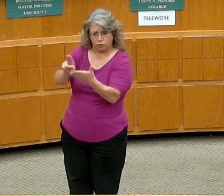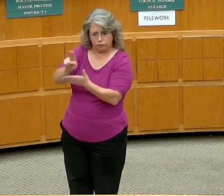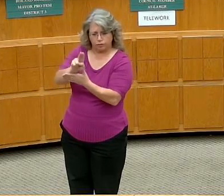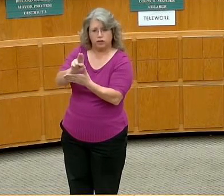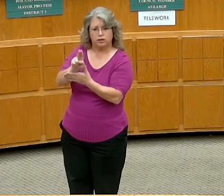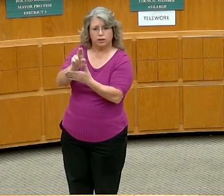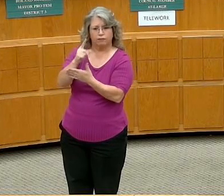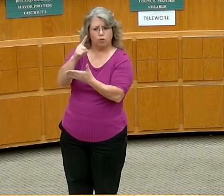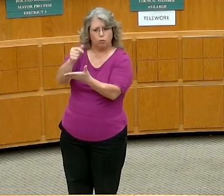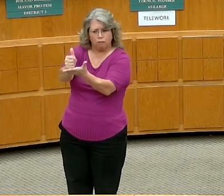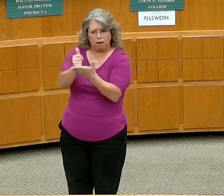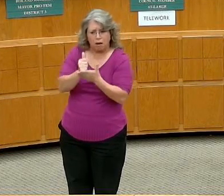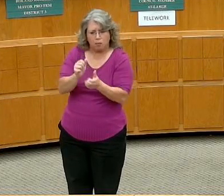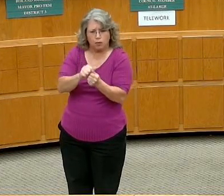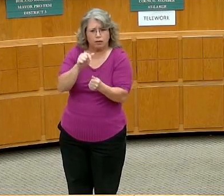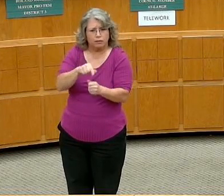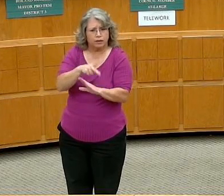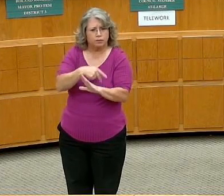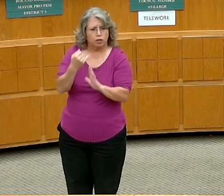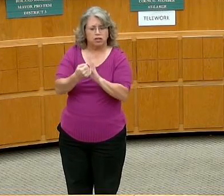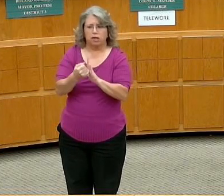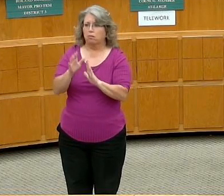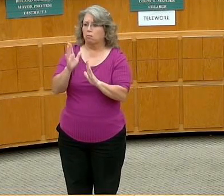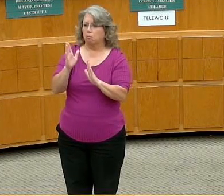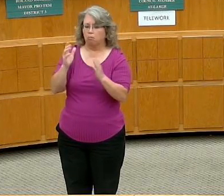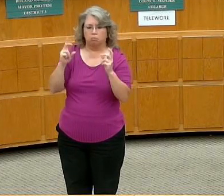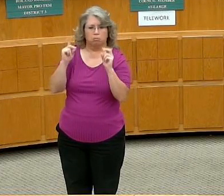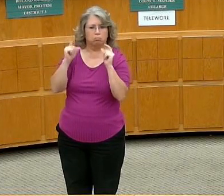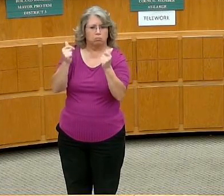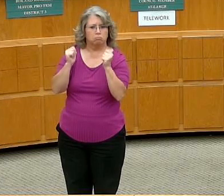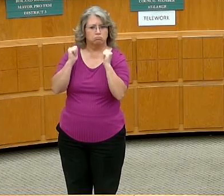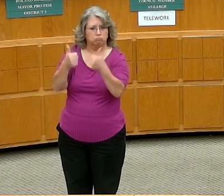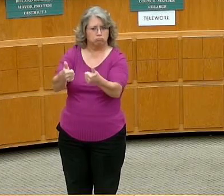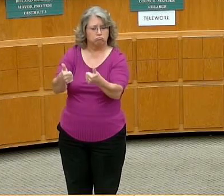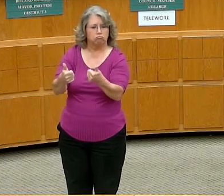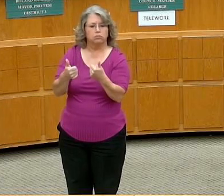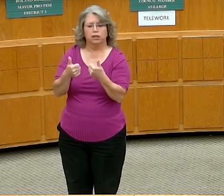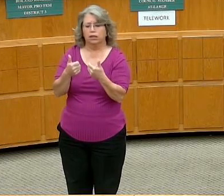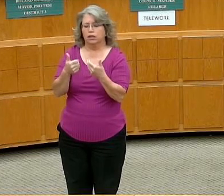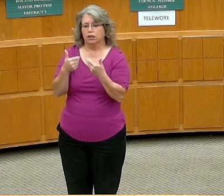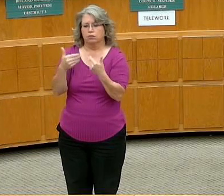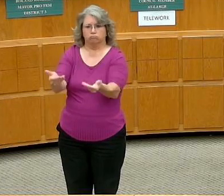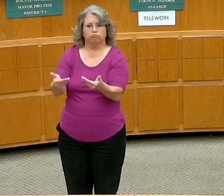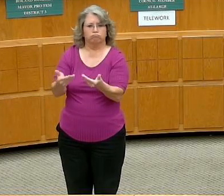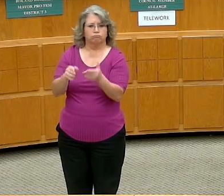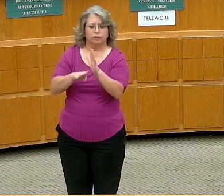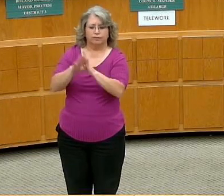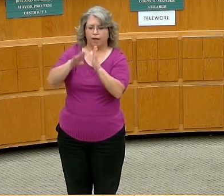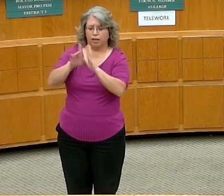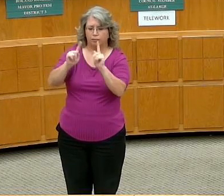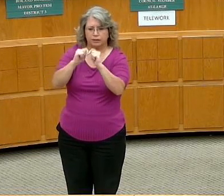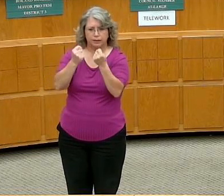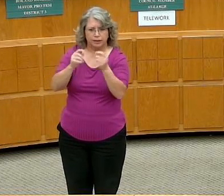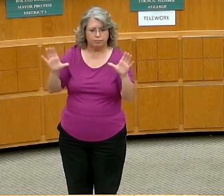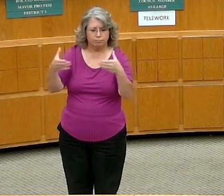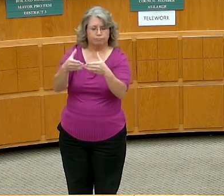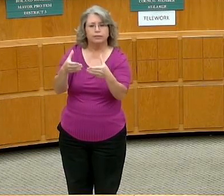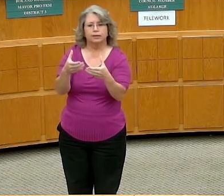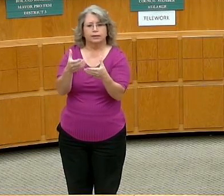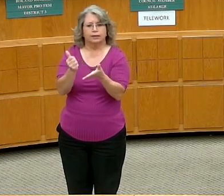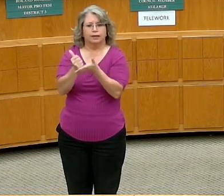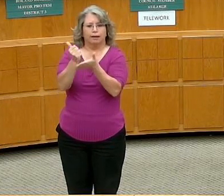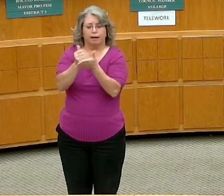without hesitation that they assembled a team of research scientists to help our community better understand and project